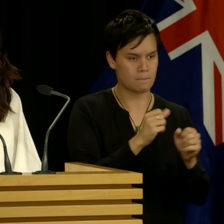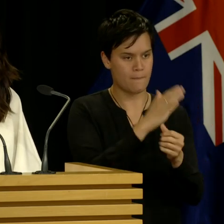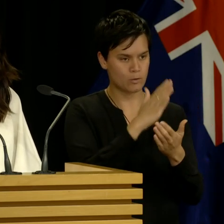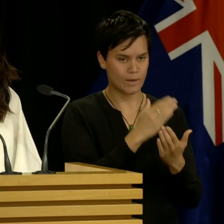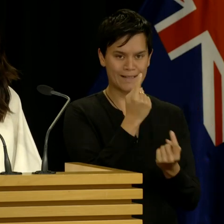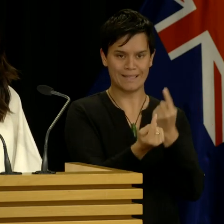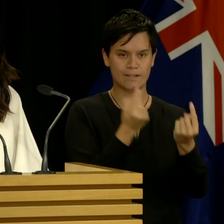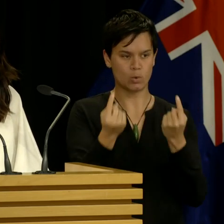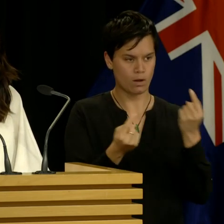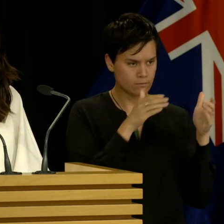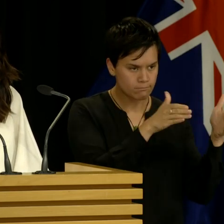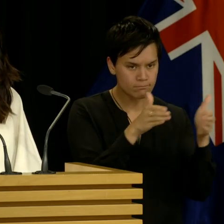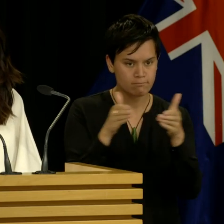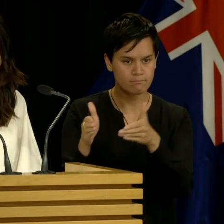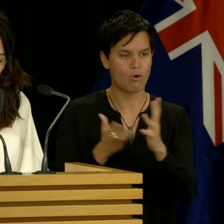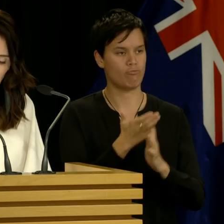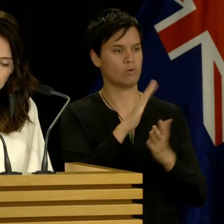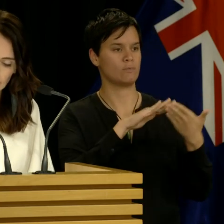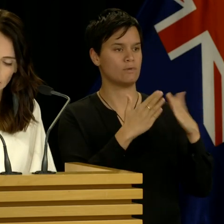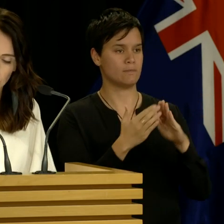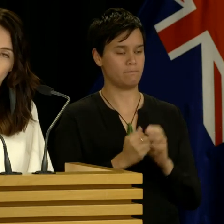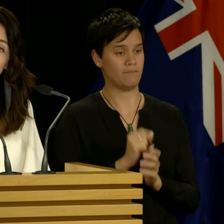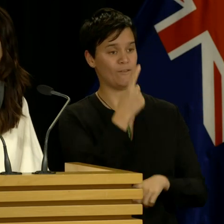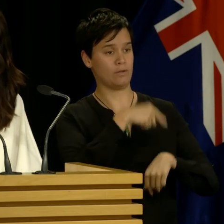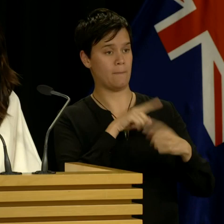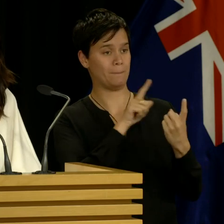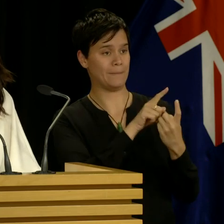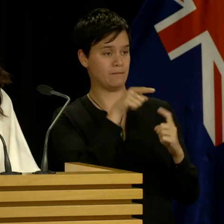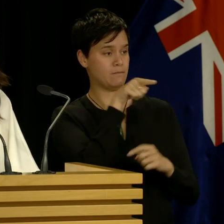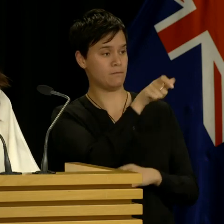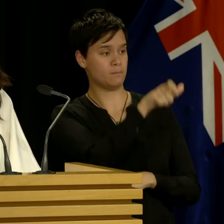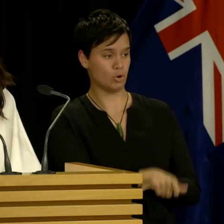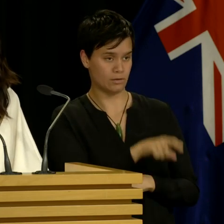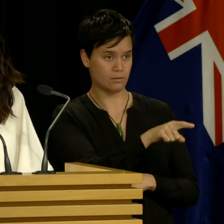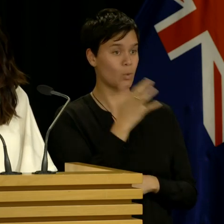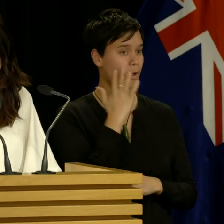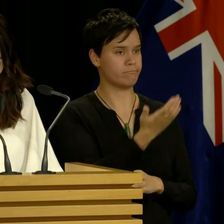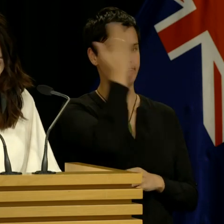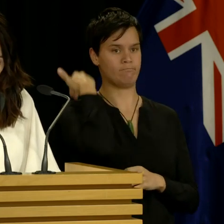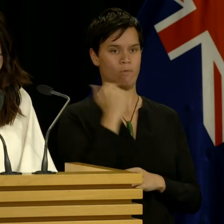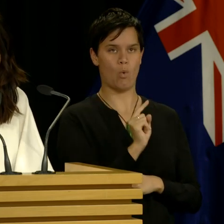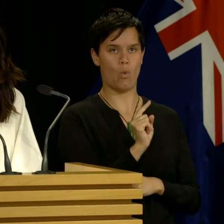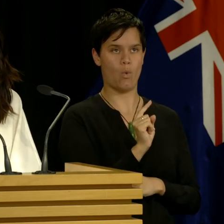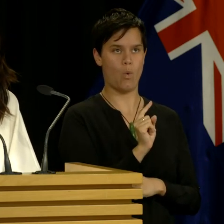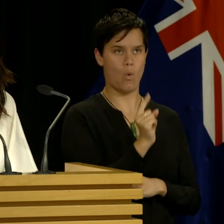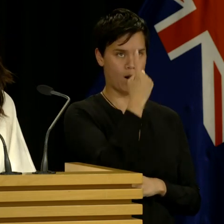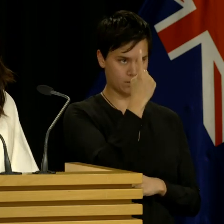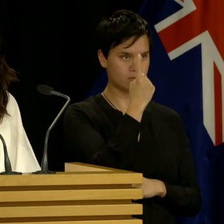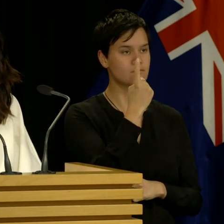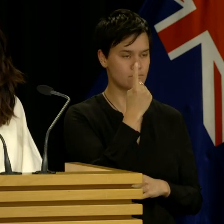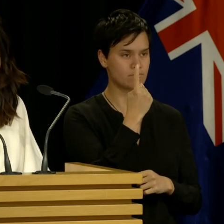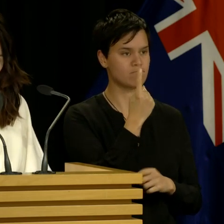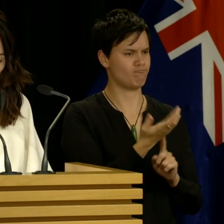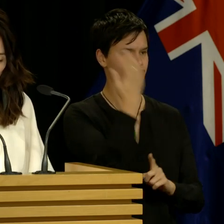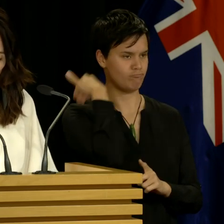in our community. I first met Andy in his role in Central Auckland some years ago. I've had the opportunity to see him